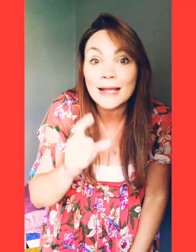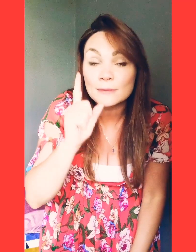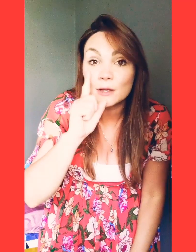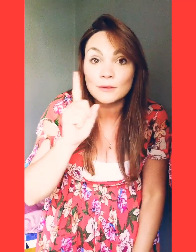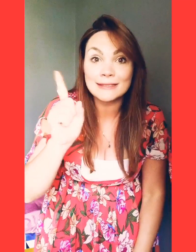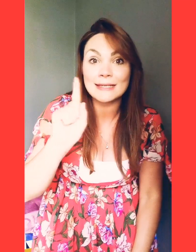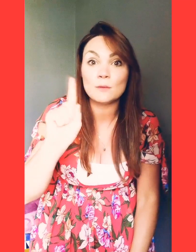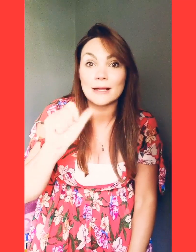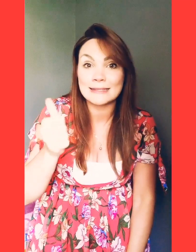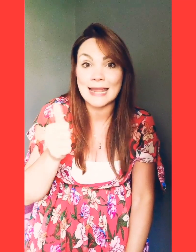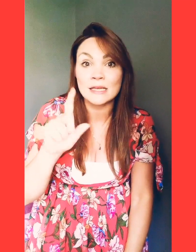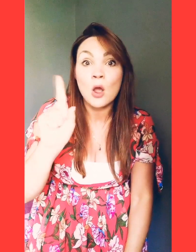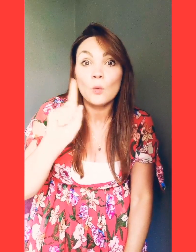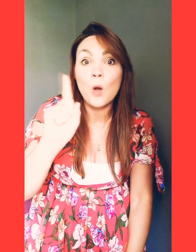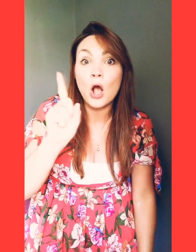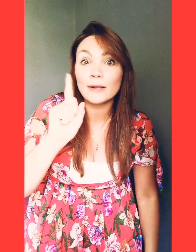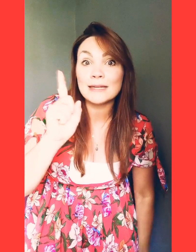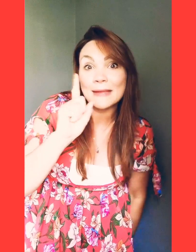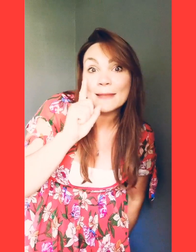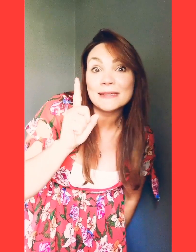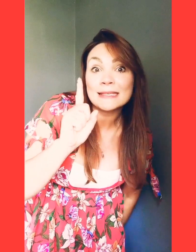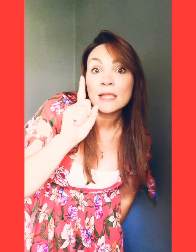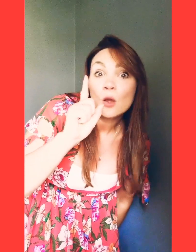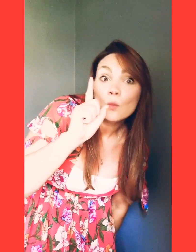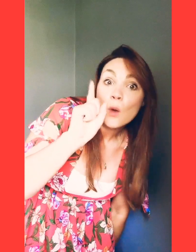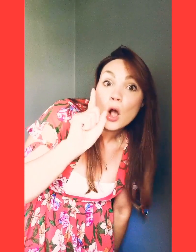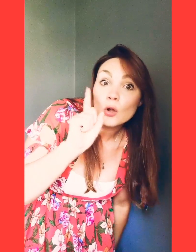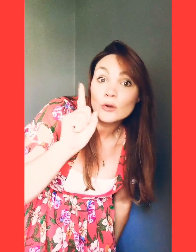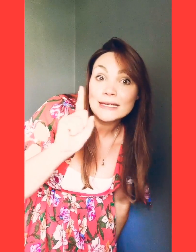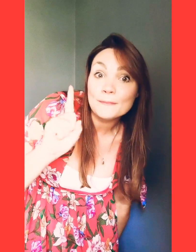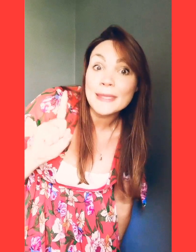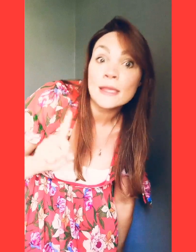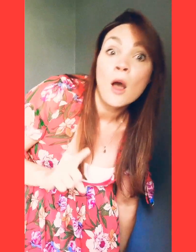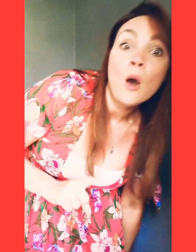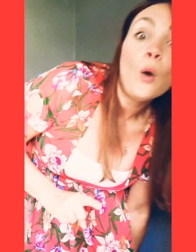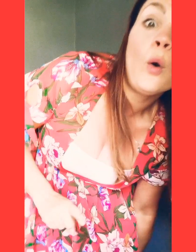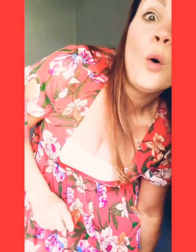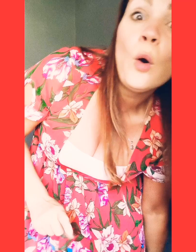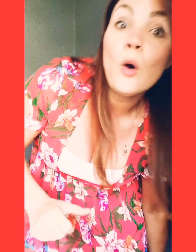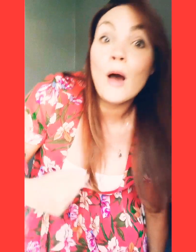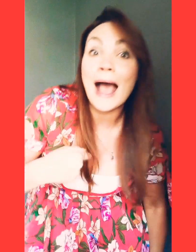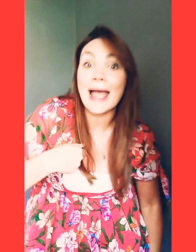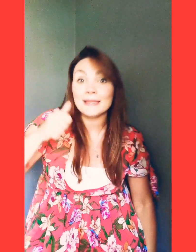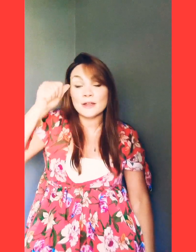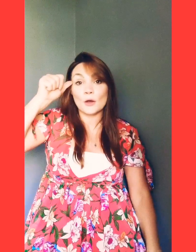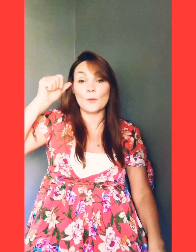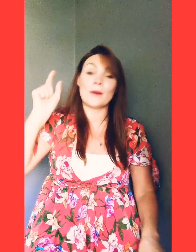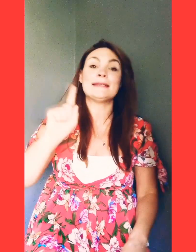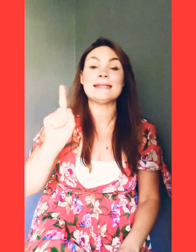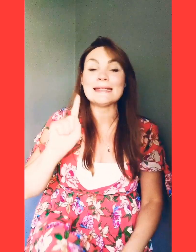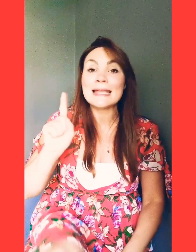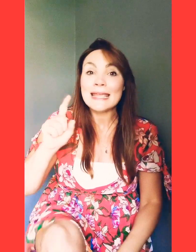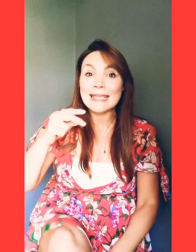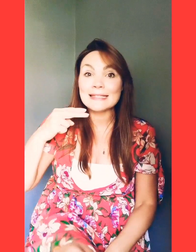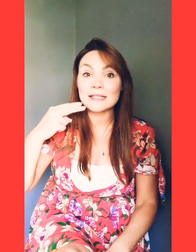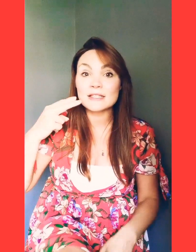guys, we're going to see what's next. What could it be? Let me see. What could it be? Oh, I know what it is. It's a